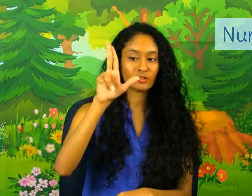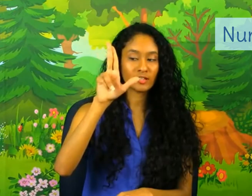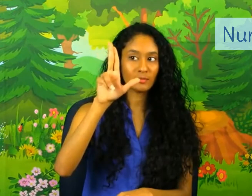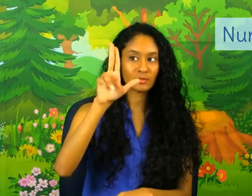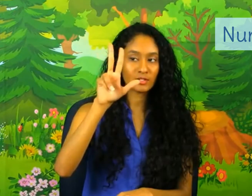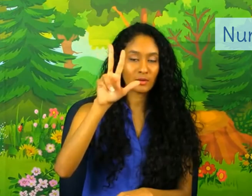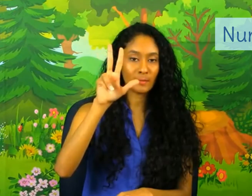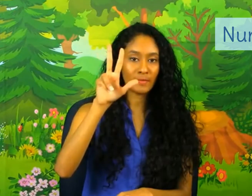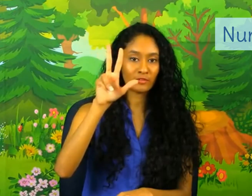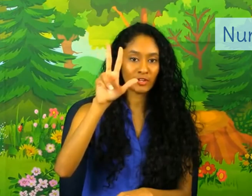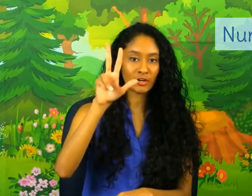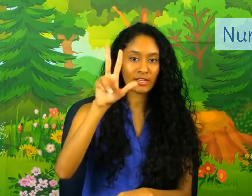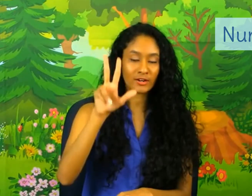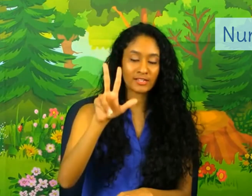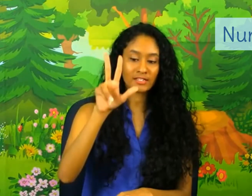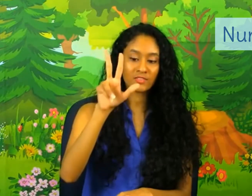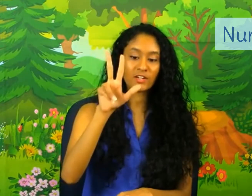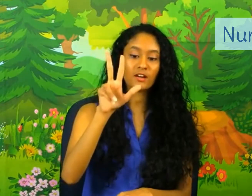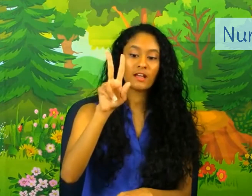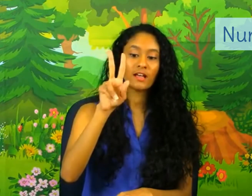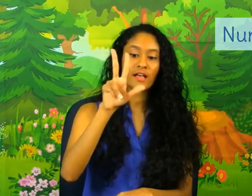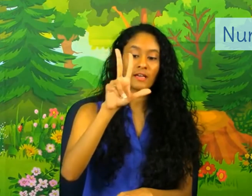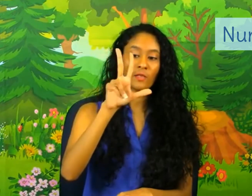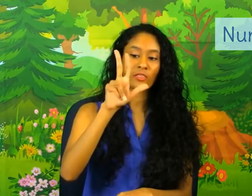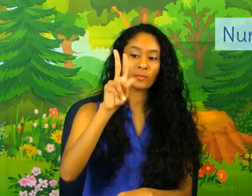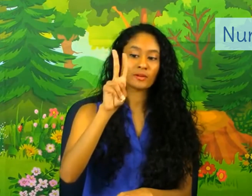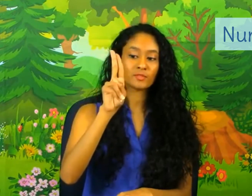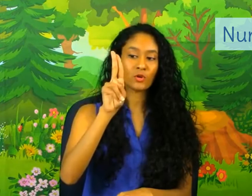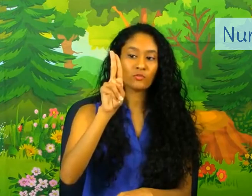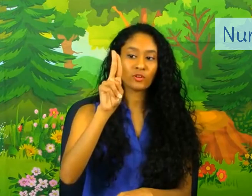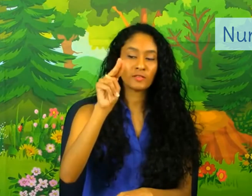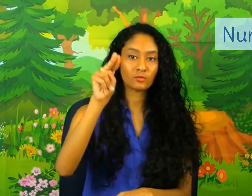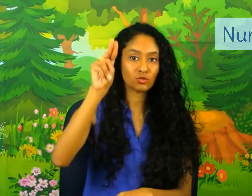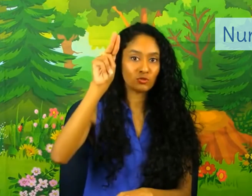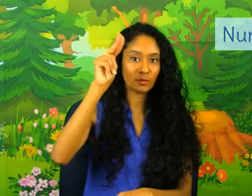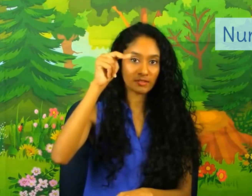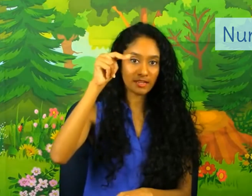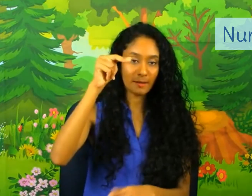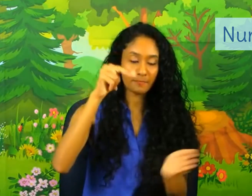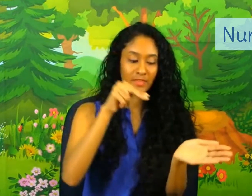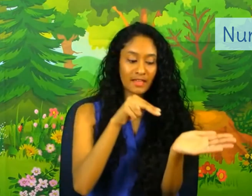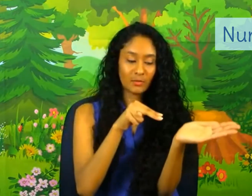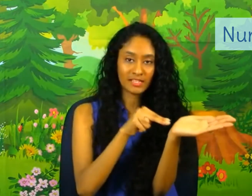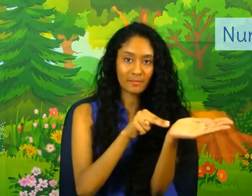up, so it's our middle finger and our index finger, and the thumb comes over and those two come on top, and we tap the